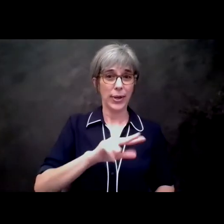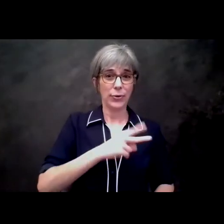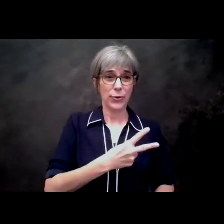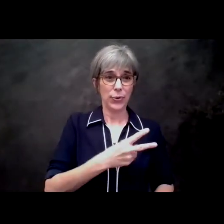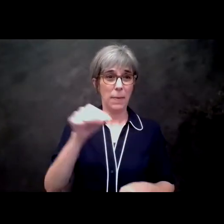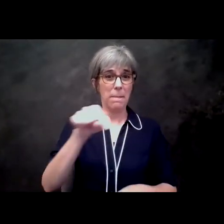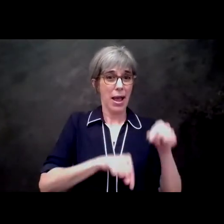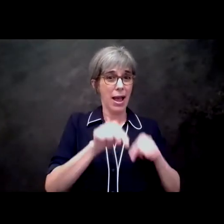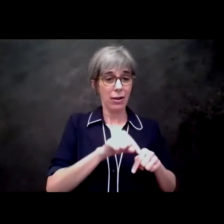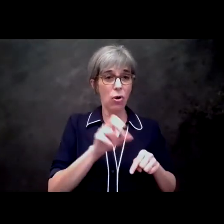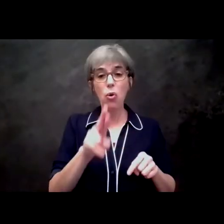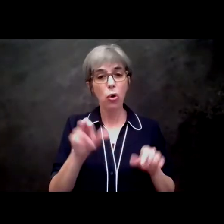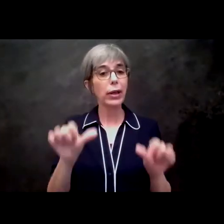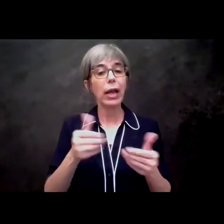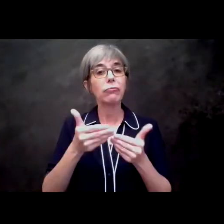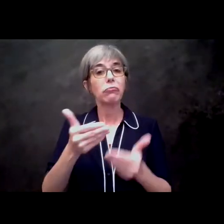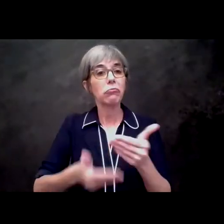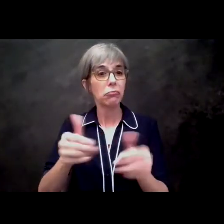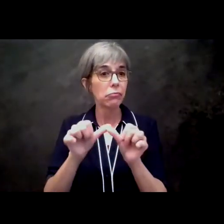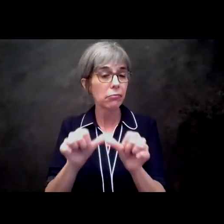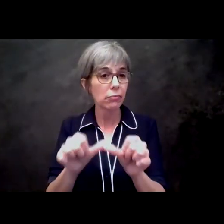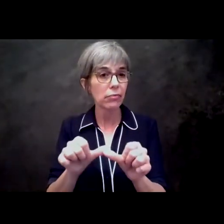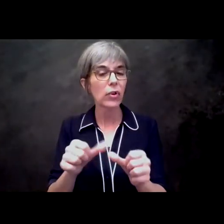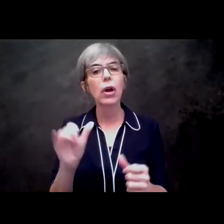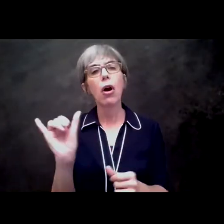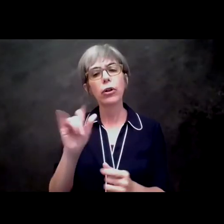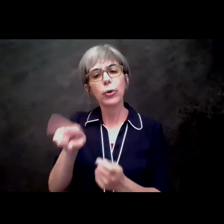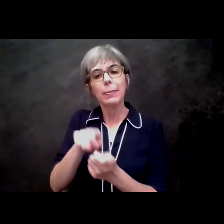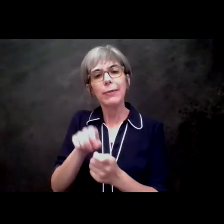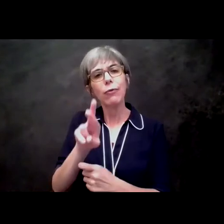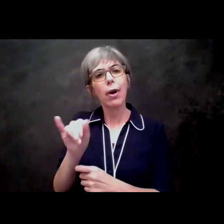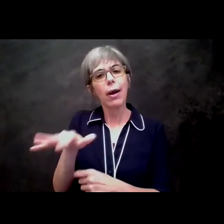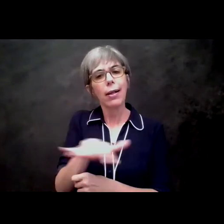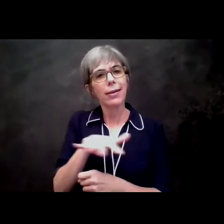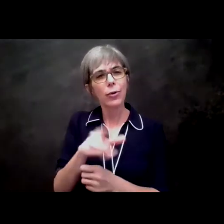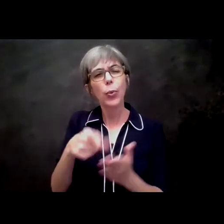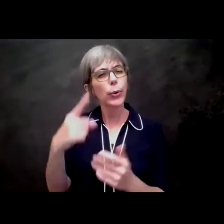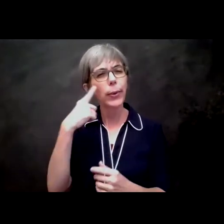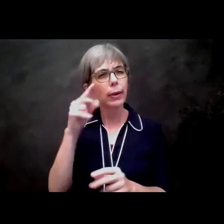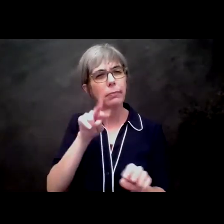Are you able to speak generally about the region that Rock Island County is in?